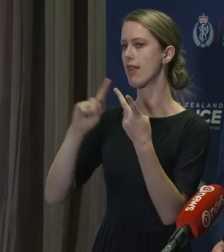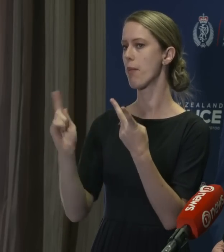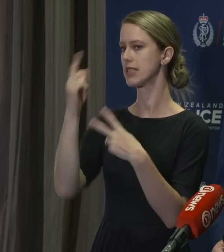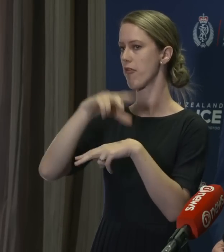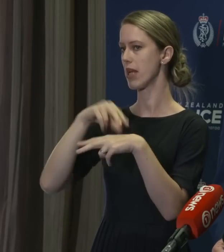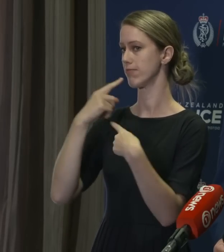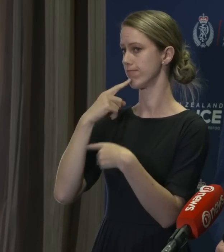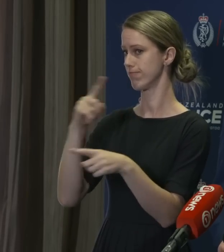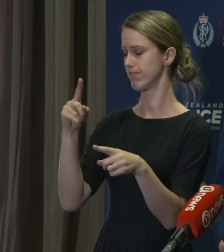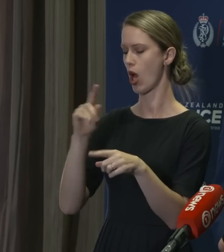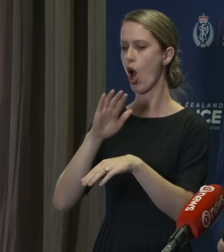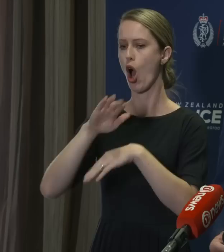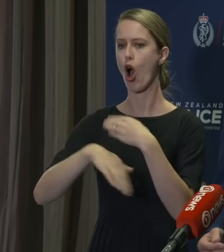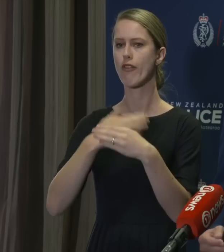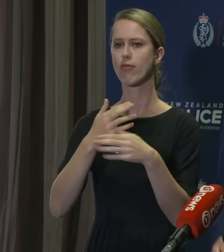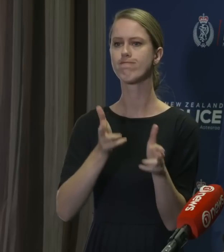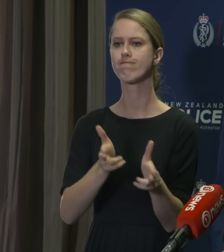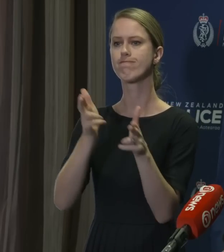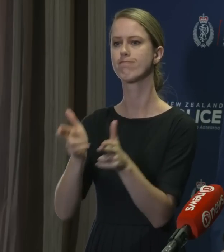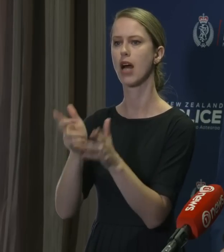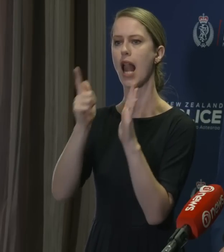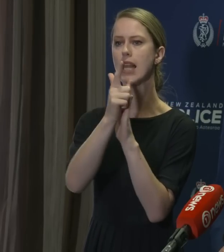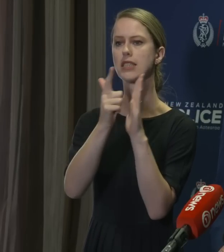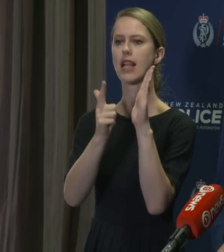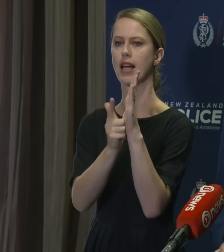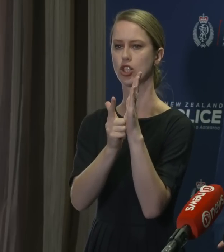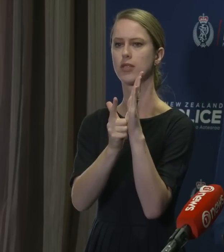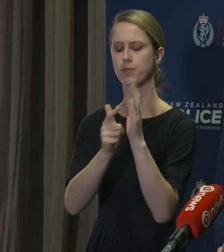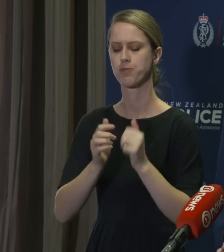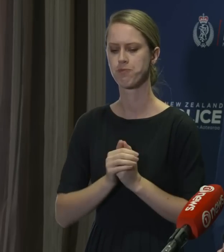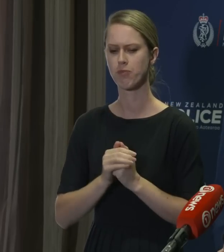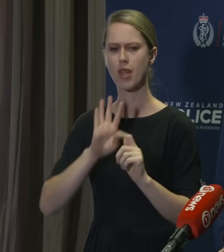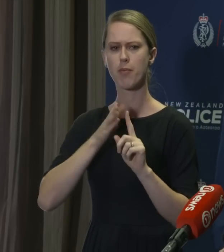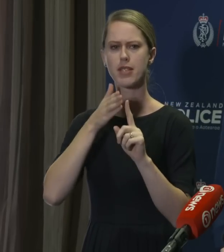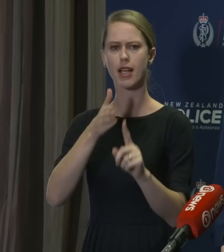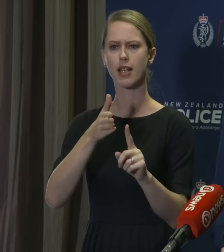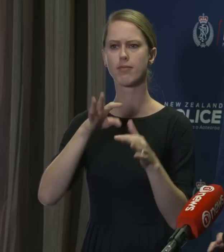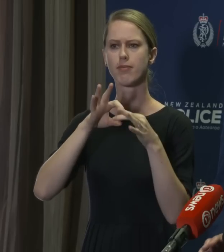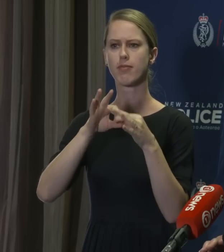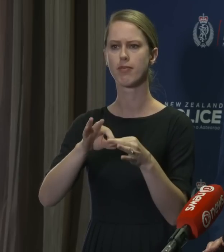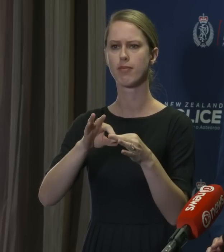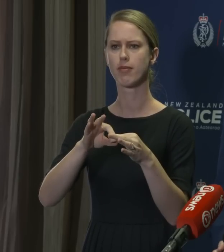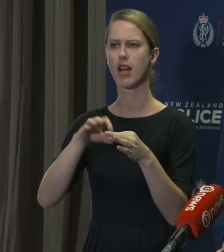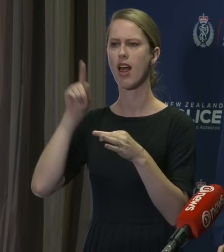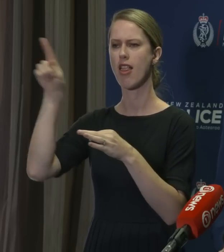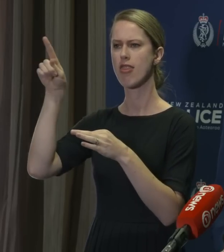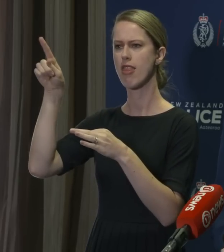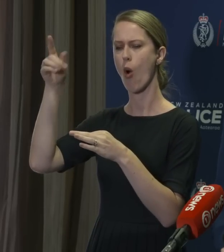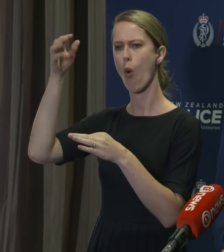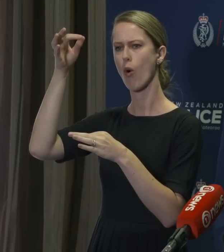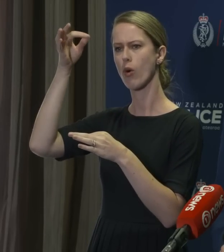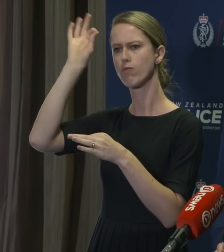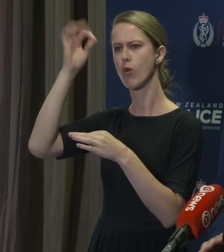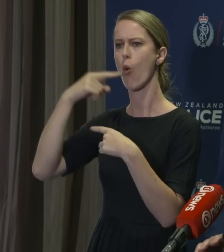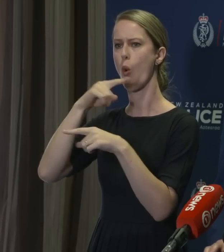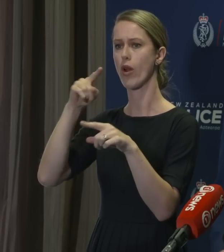Police around firearms legislation, and particularly the order in council that was announced